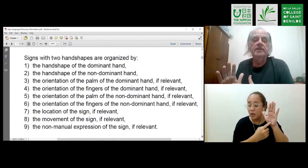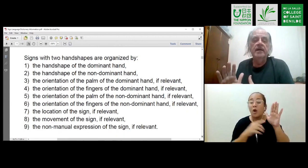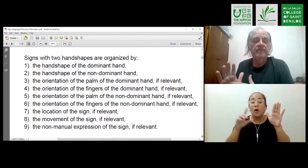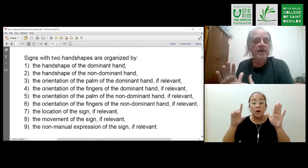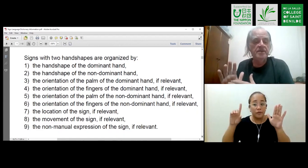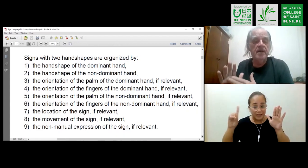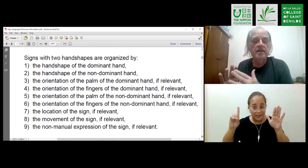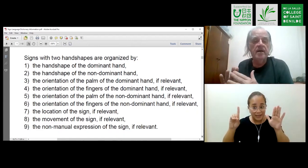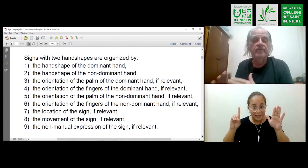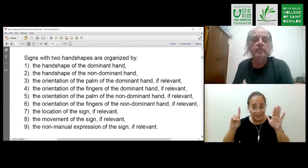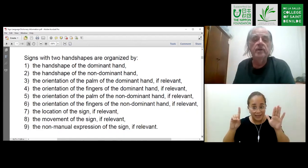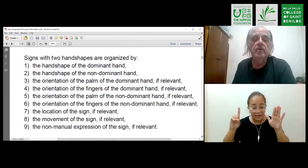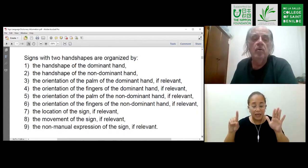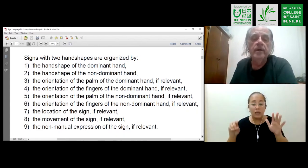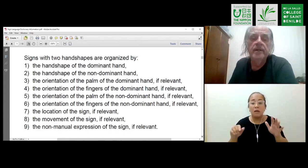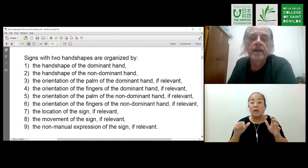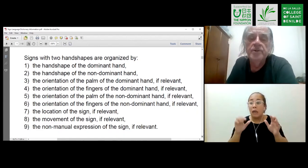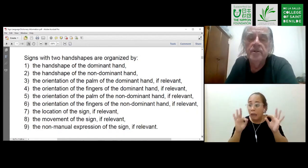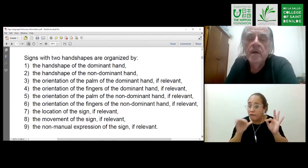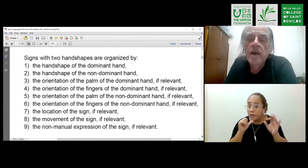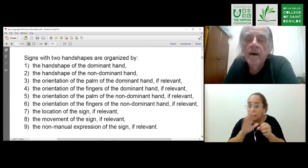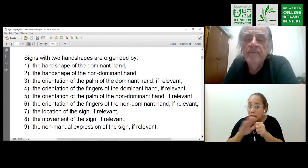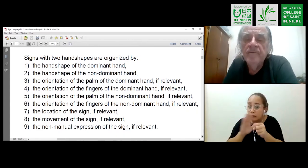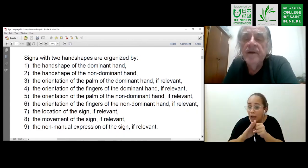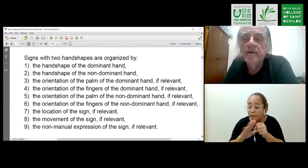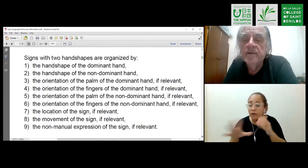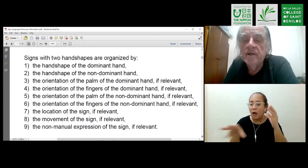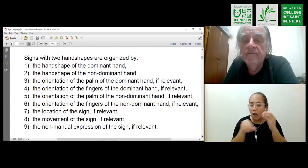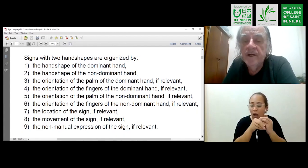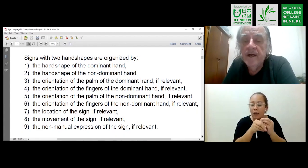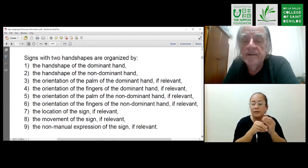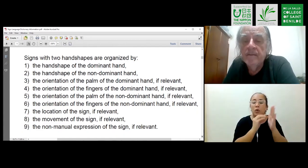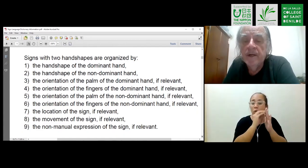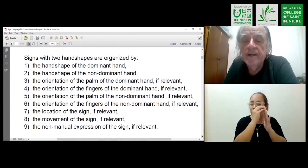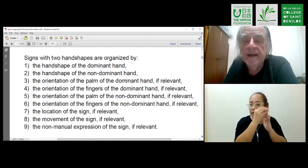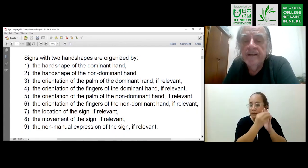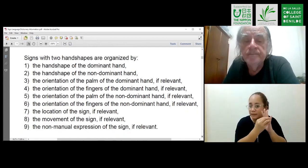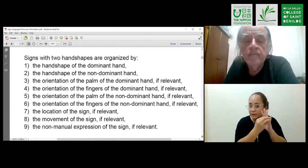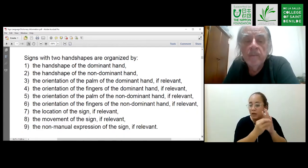And if that's not enough, you need the orientation of the fingers of the non-dominant hand.